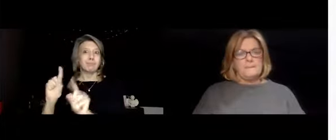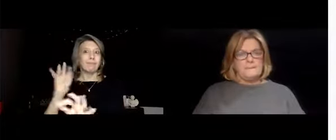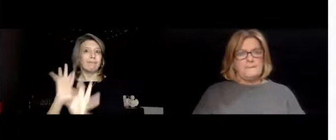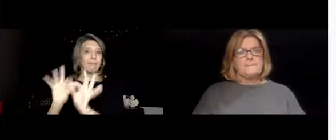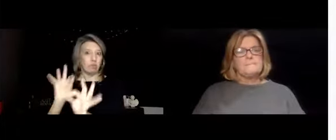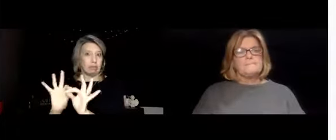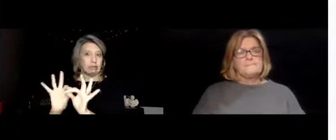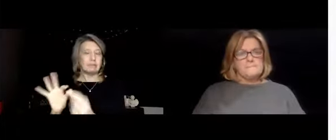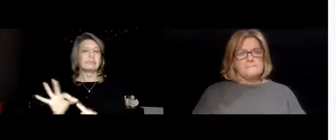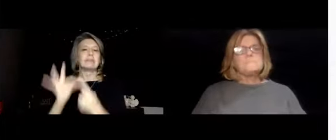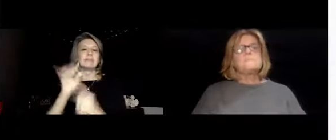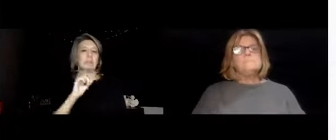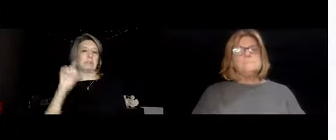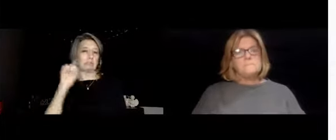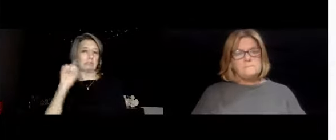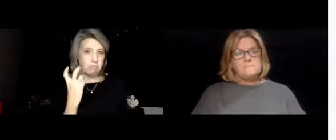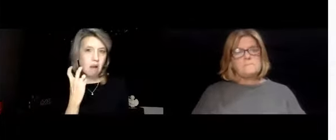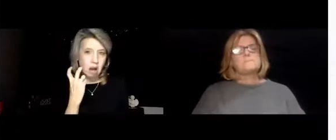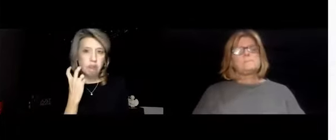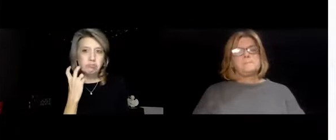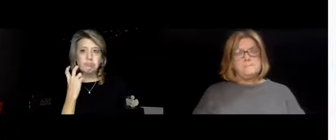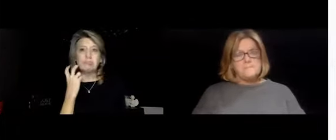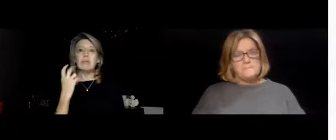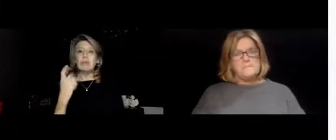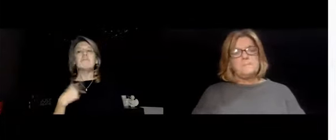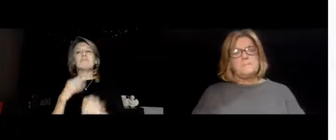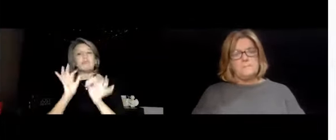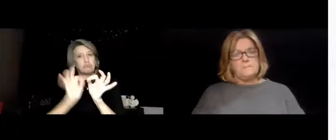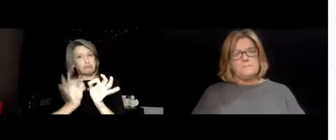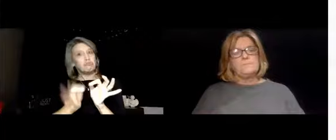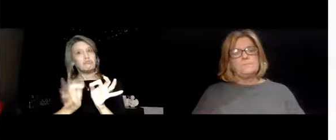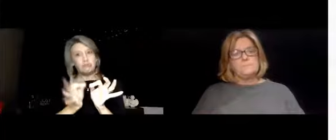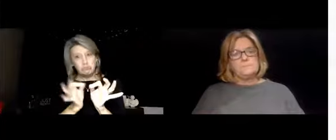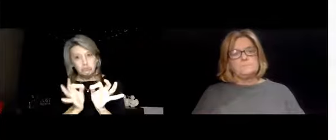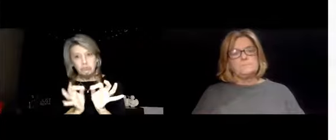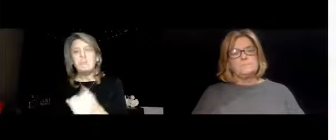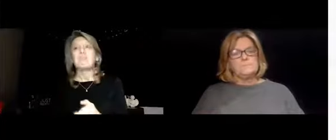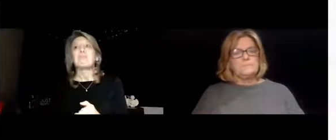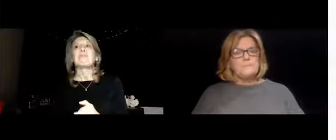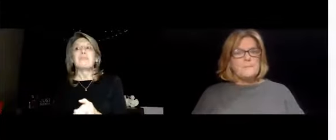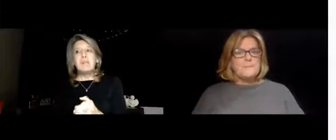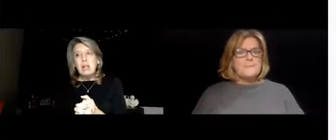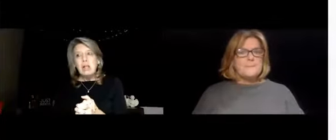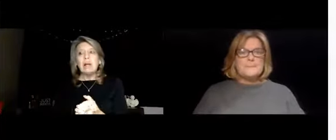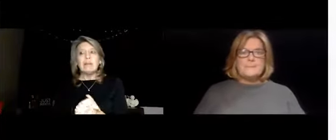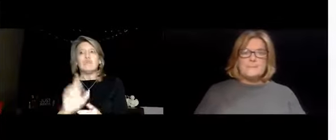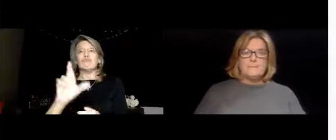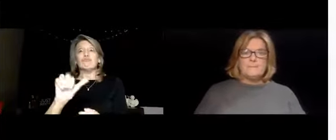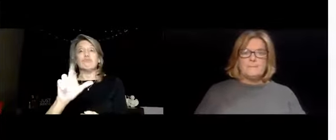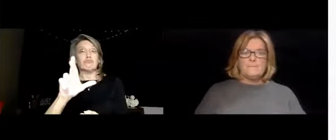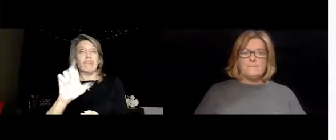last 4 years, I have been a faithful interpreter for people who are deaf-blind.